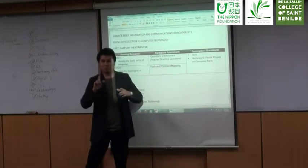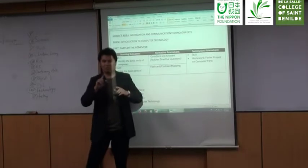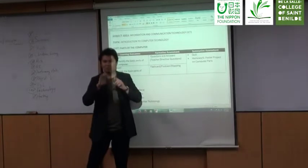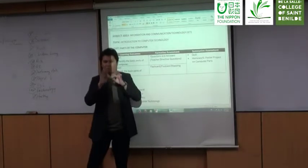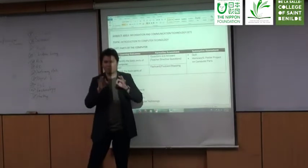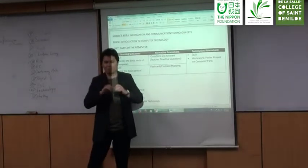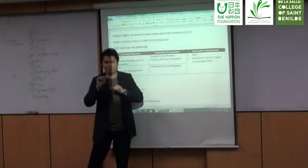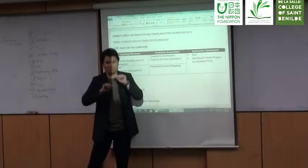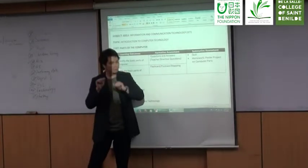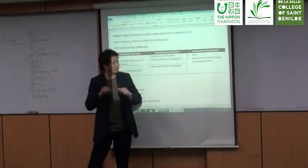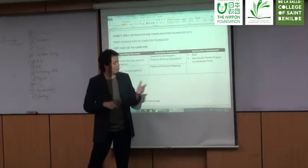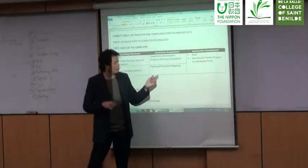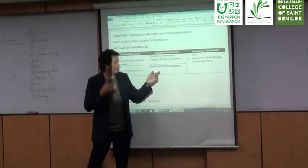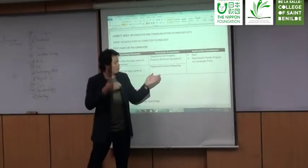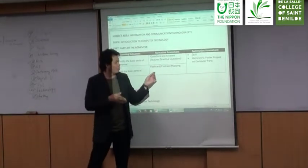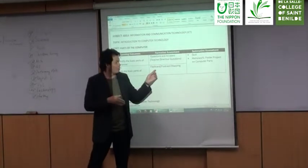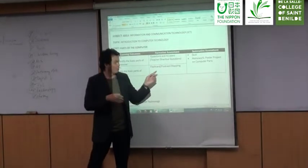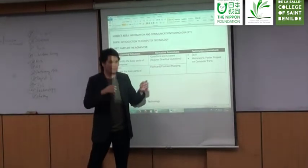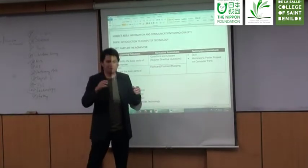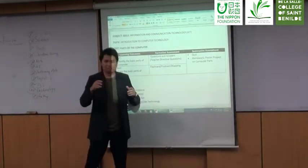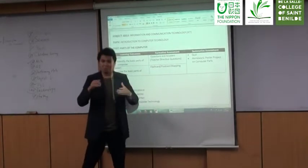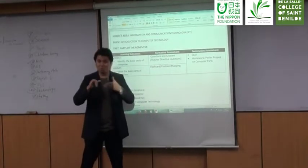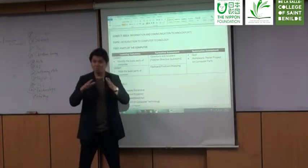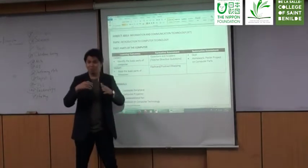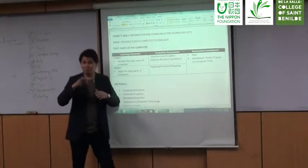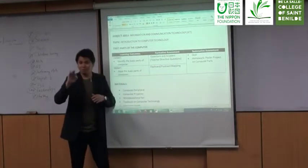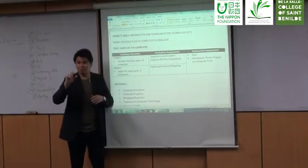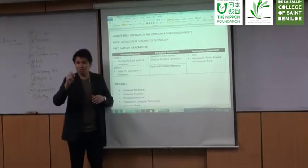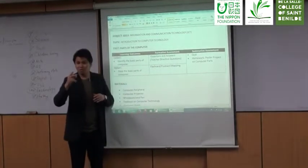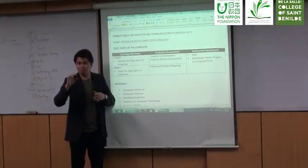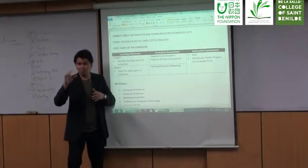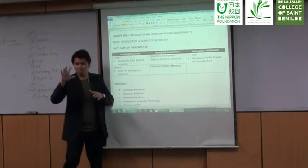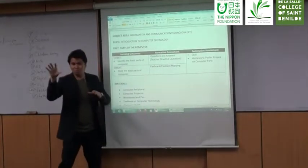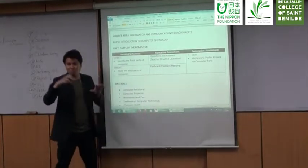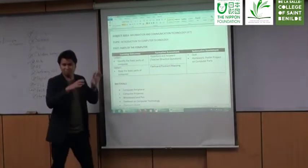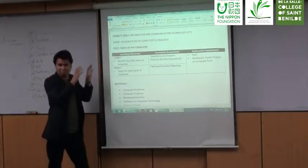So, grupo-grupo tayo. Sino yung hangkot mo lang? Hindi sa